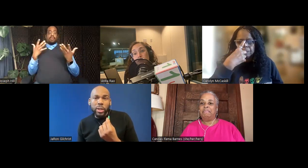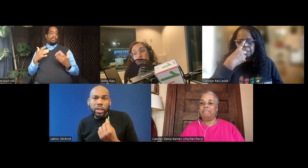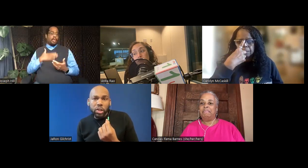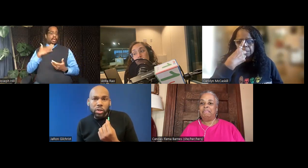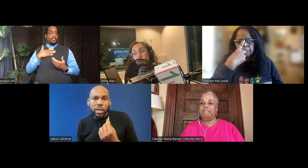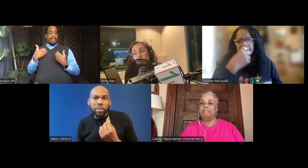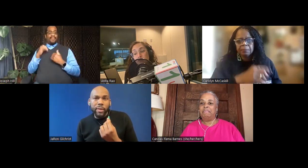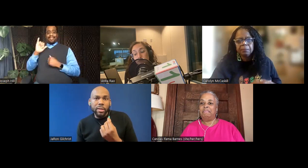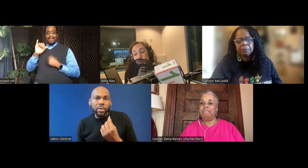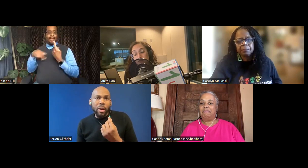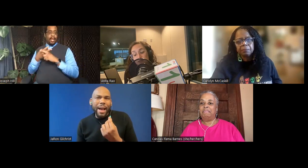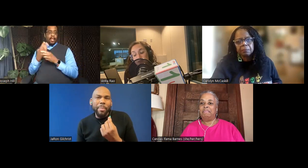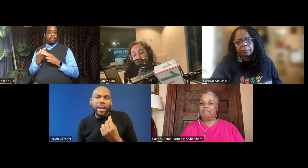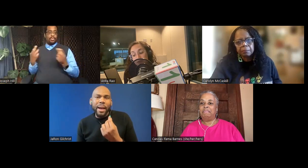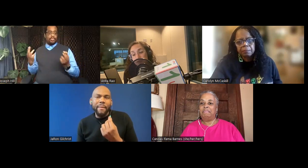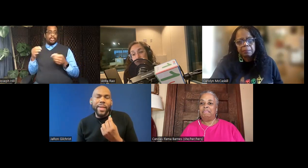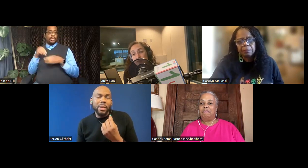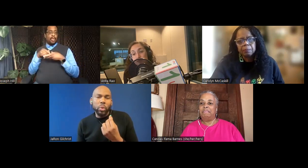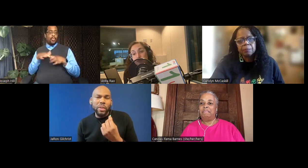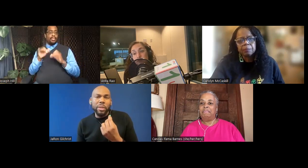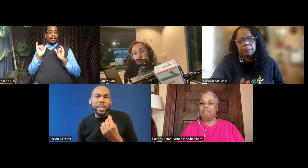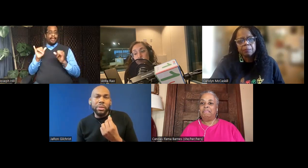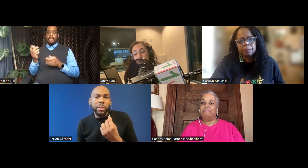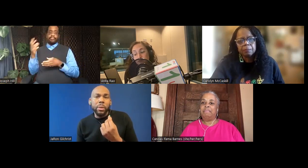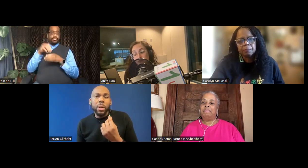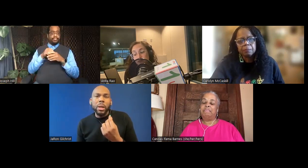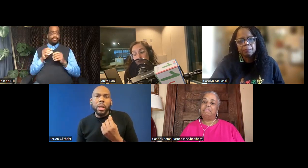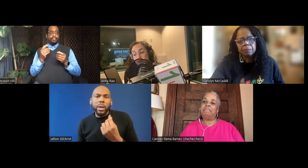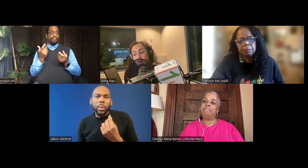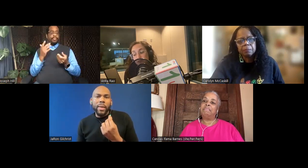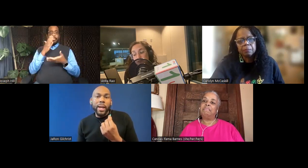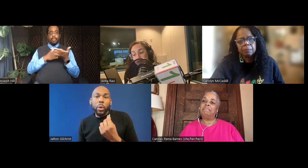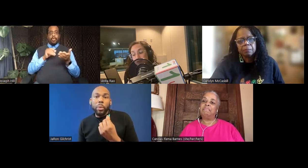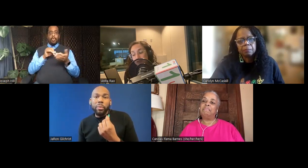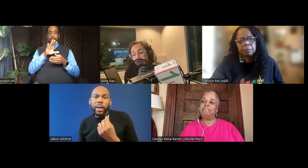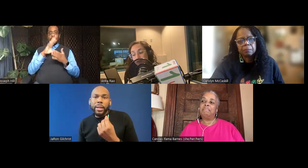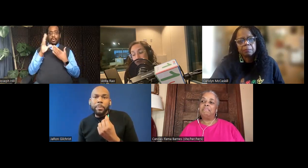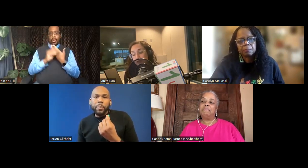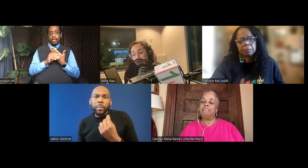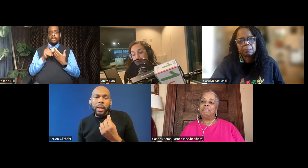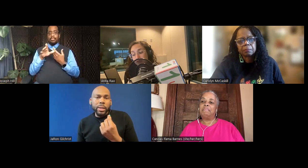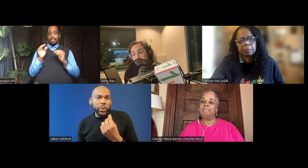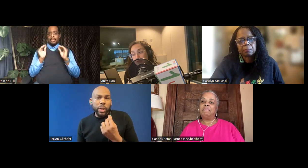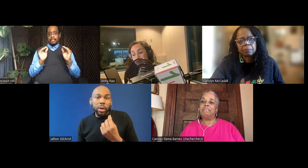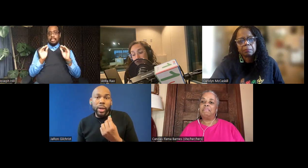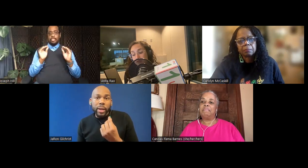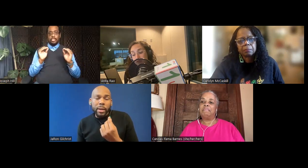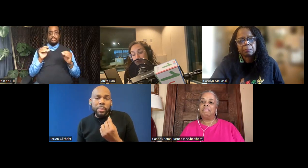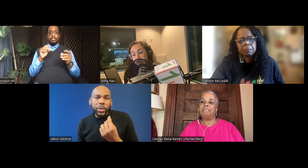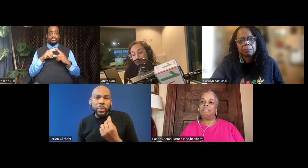where teachers and professors are happy to have that sort of material in a way they can incorporate into their curriculum, into